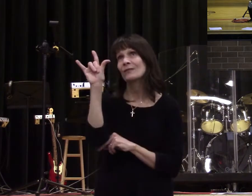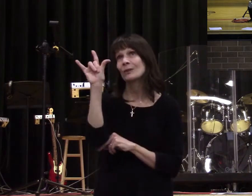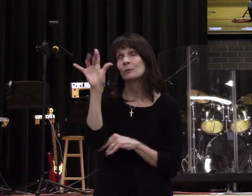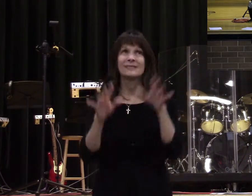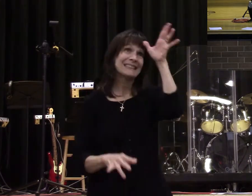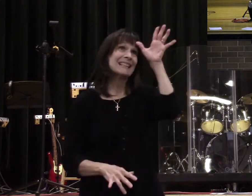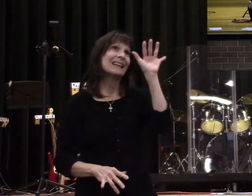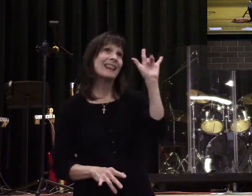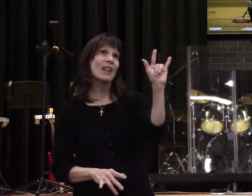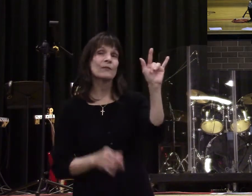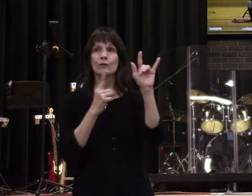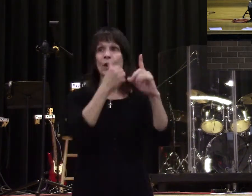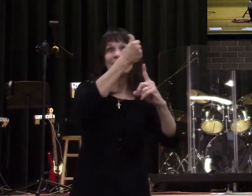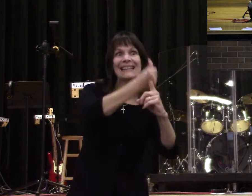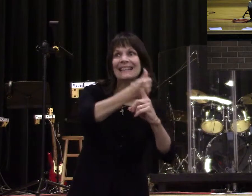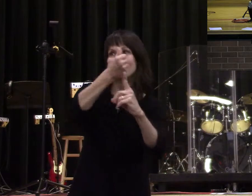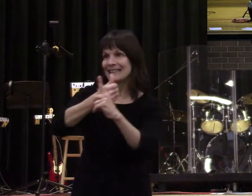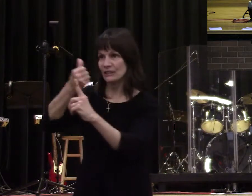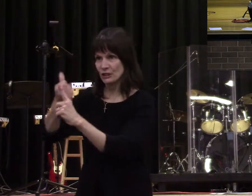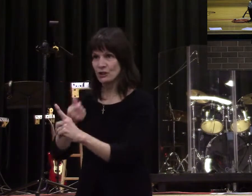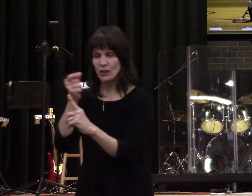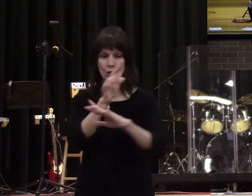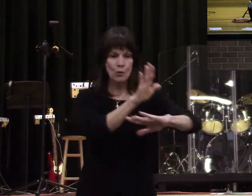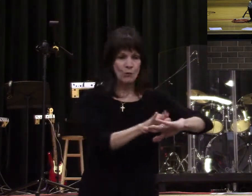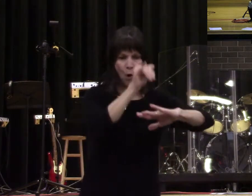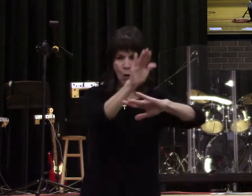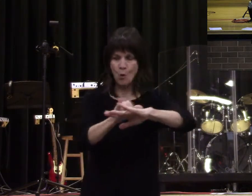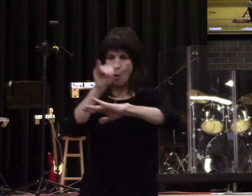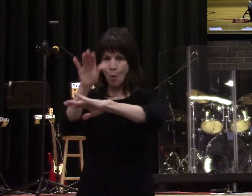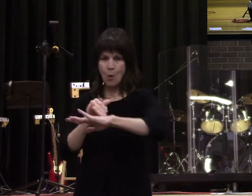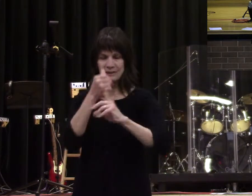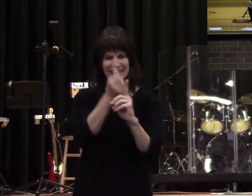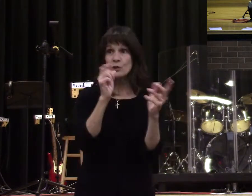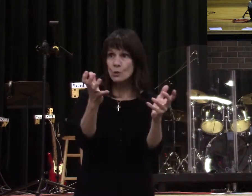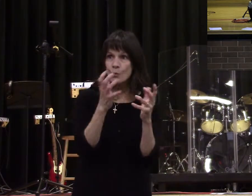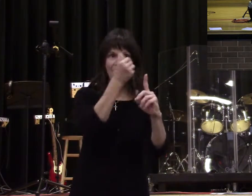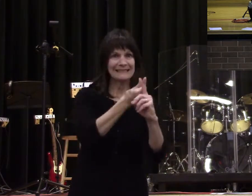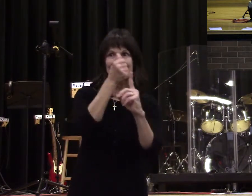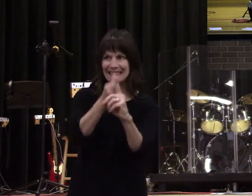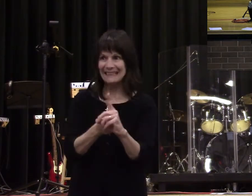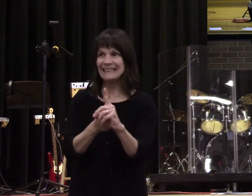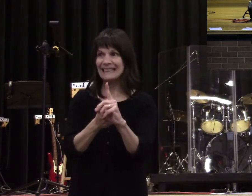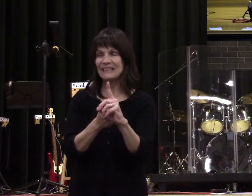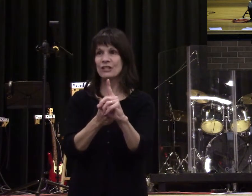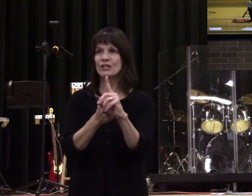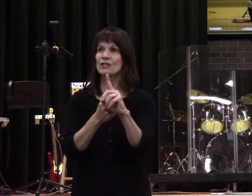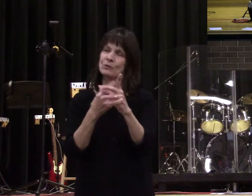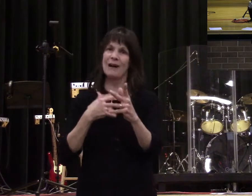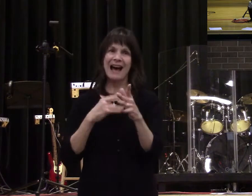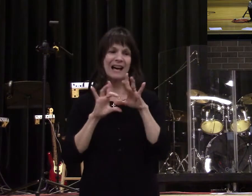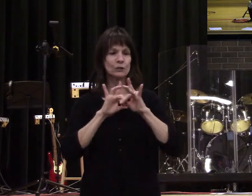You call each of your children to love you, to communicate that appreciation. Well, God calls all of his children